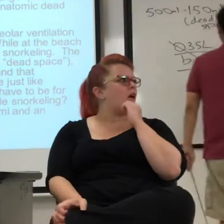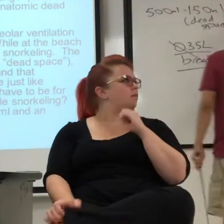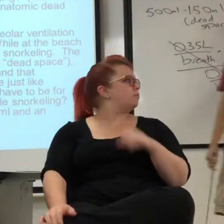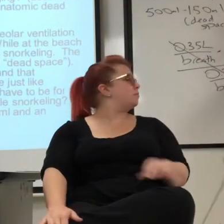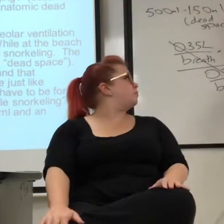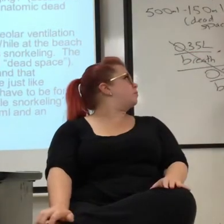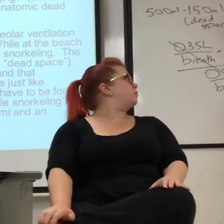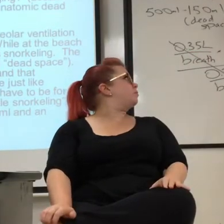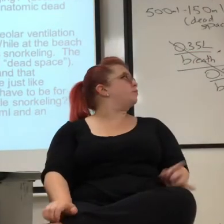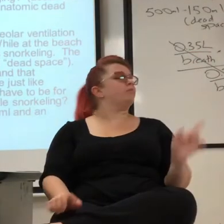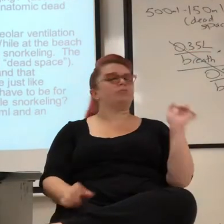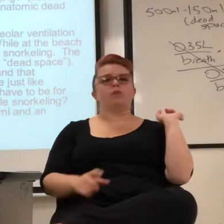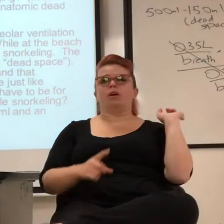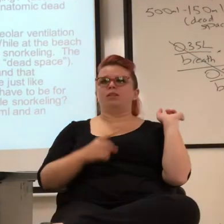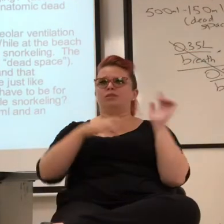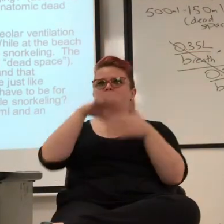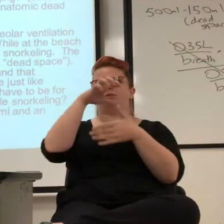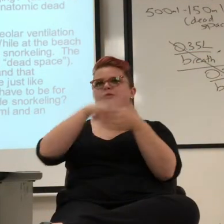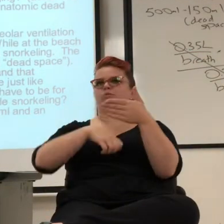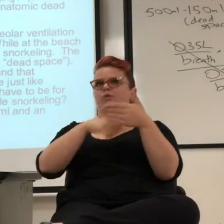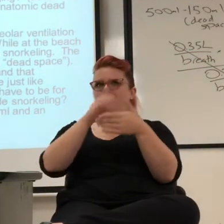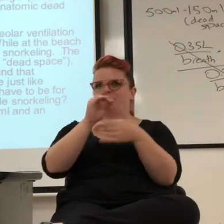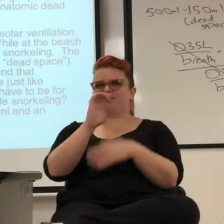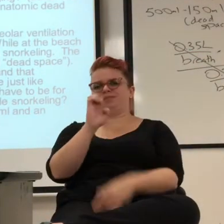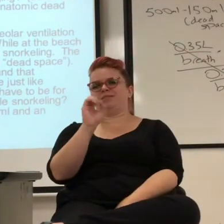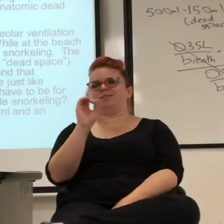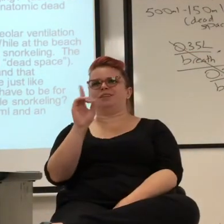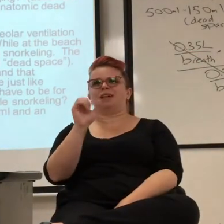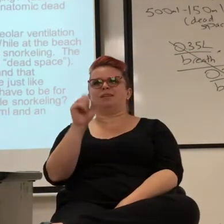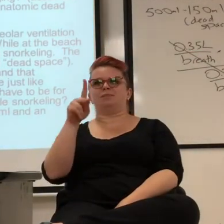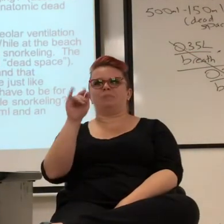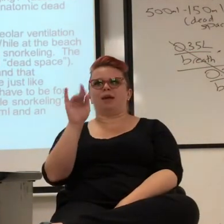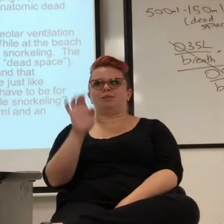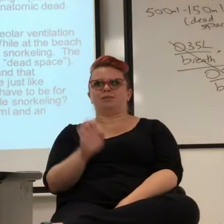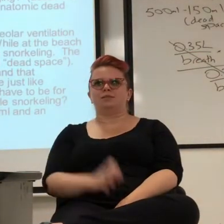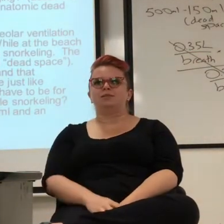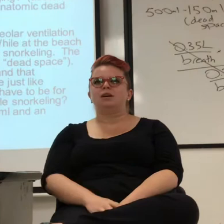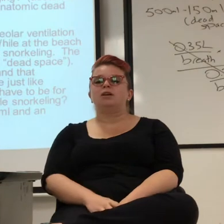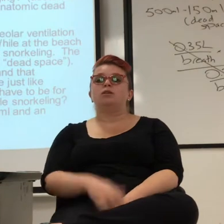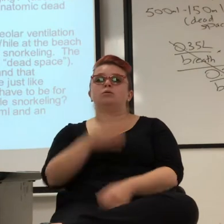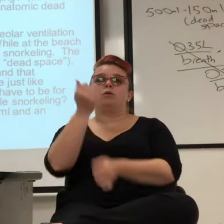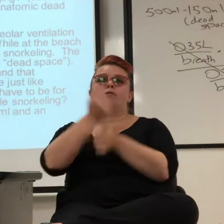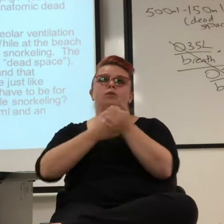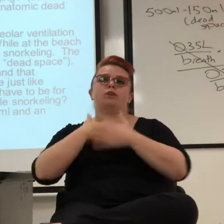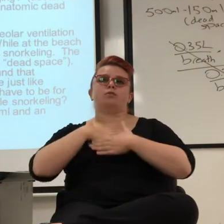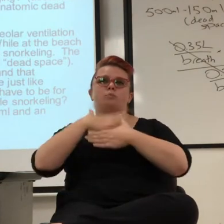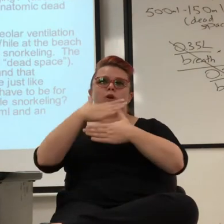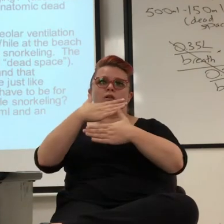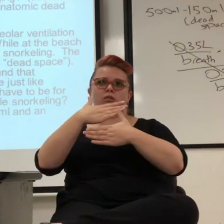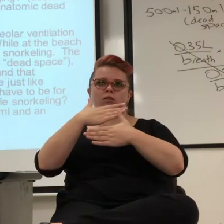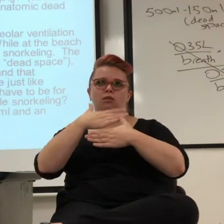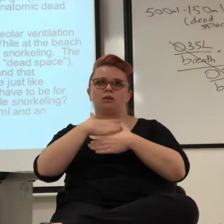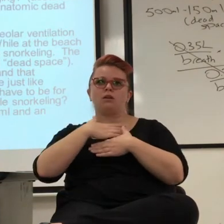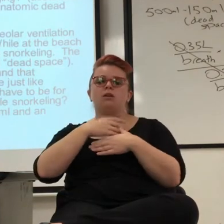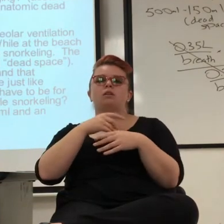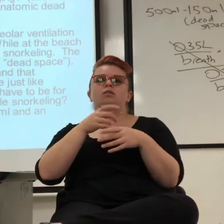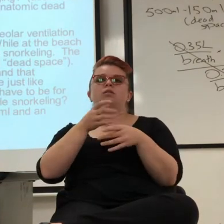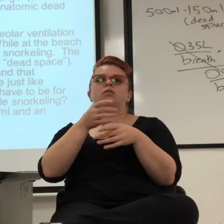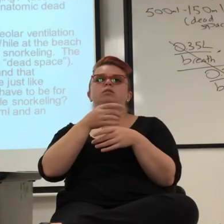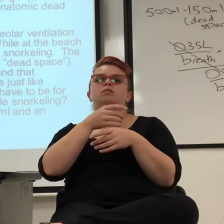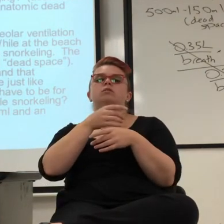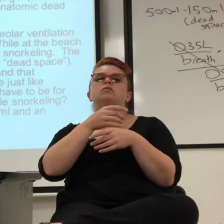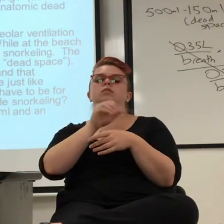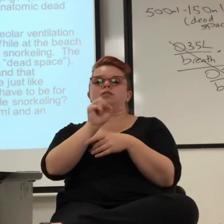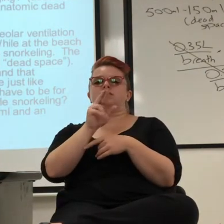You subtract out the dead space. That's the first thing I did here. So per breath, she's getting this